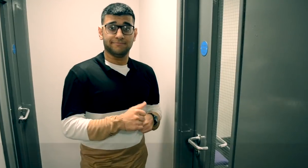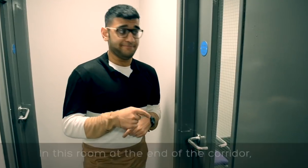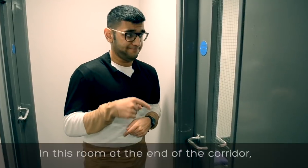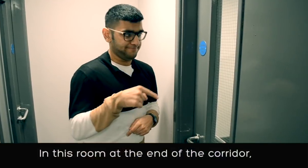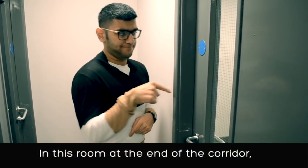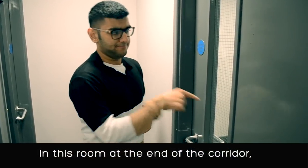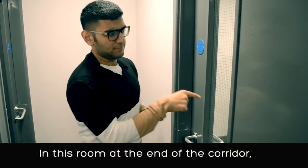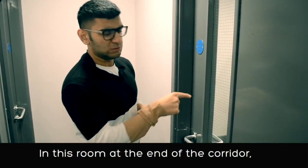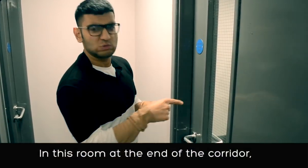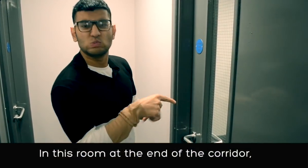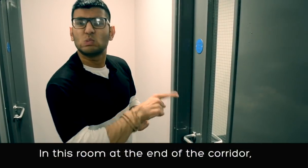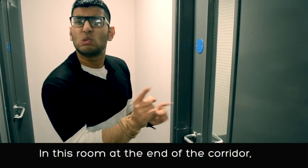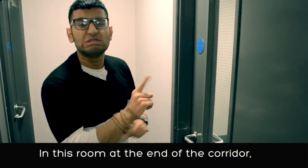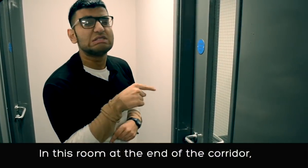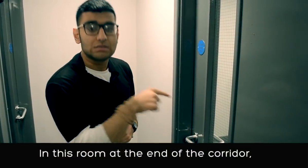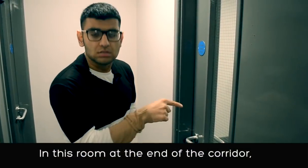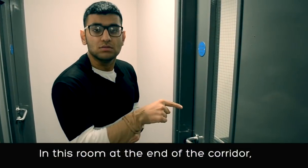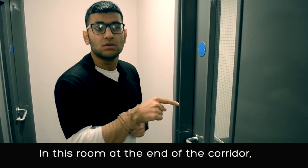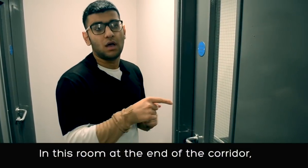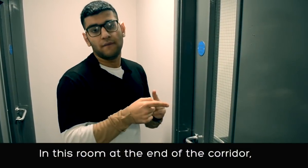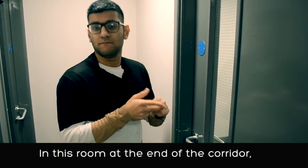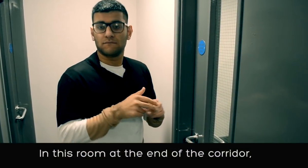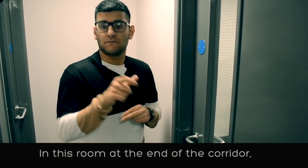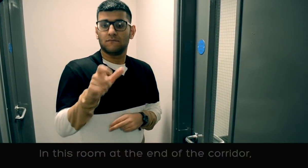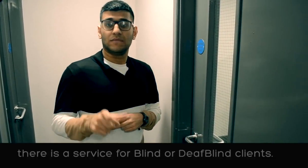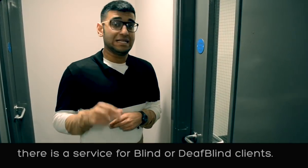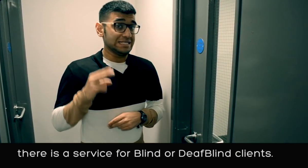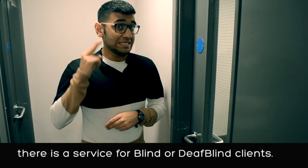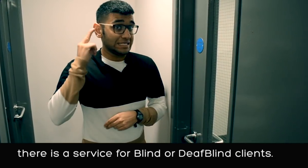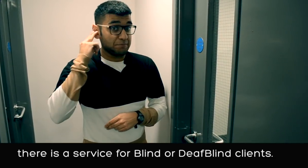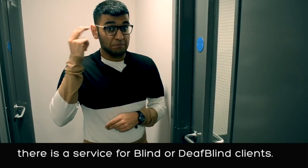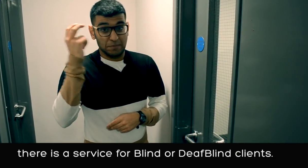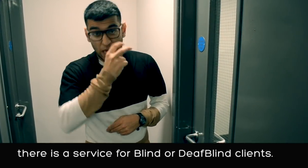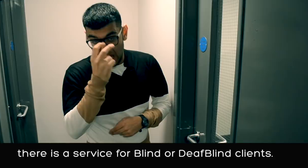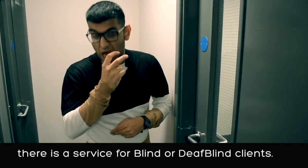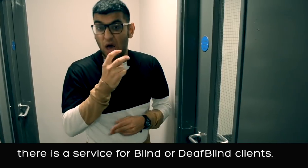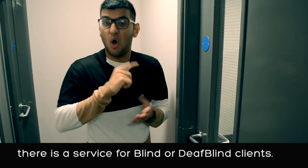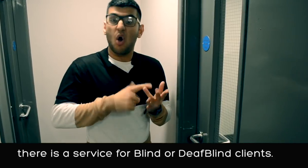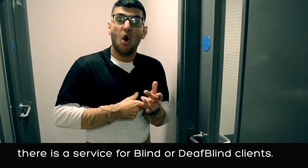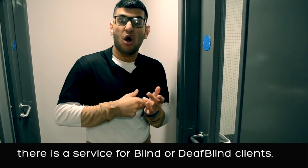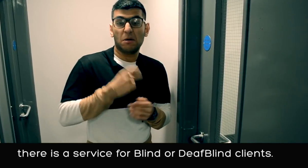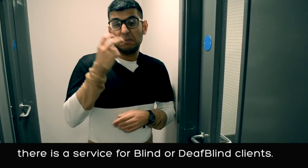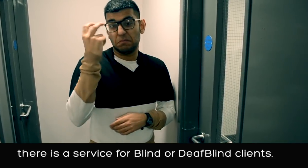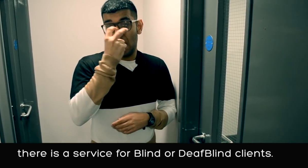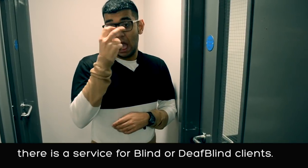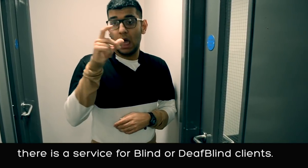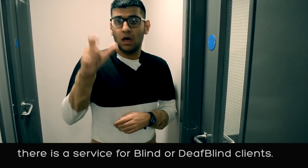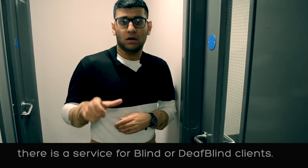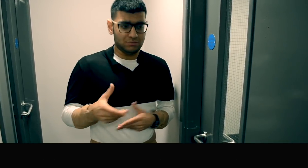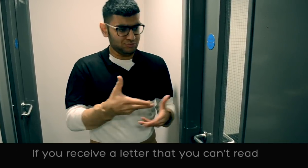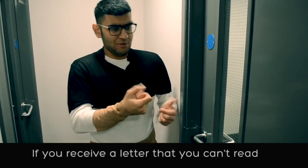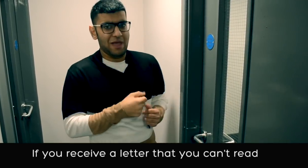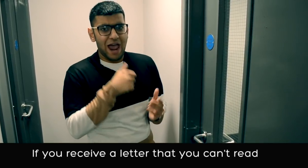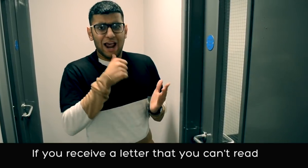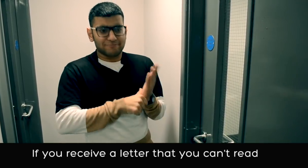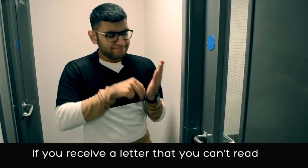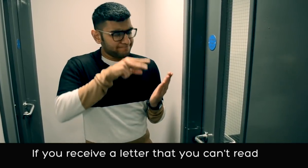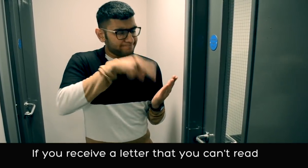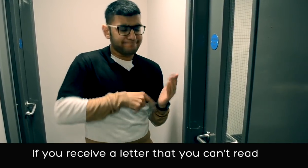In this room at the end of the corridor, there is a service for blind or deaf-blind clients. If you receive a letter that you can't read, you can